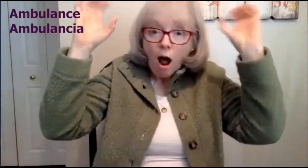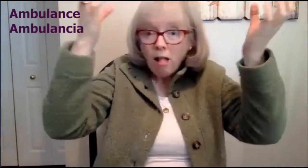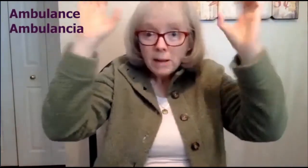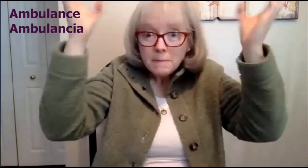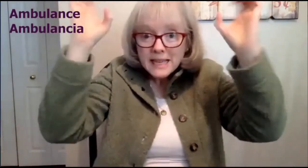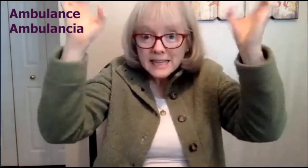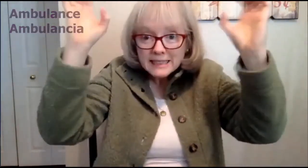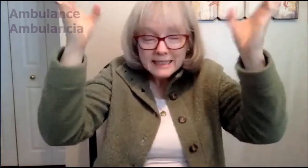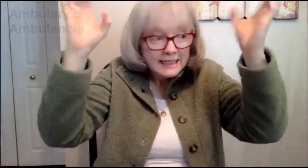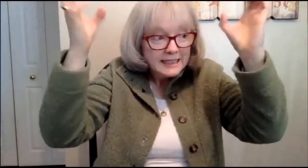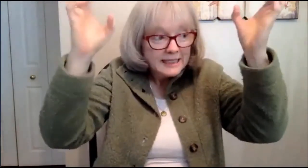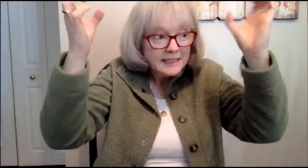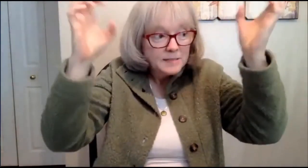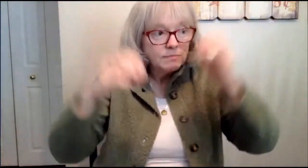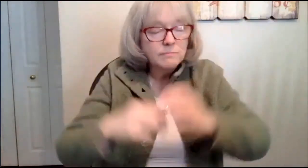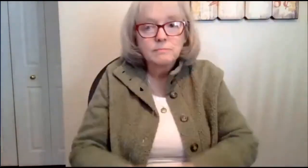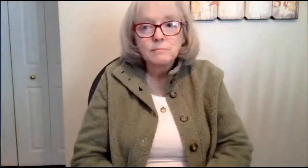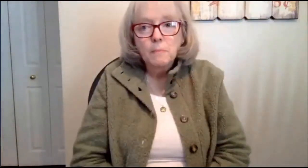Ambulance.